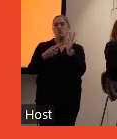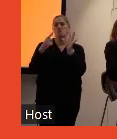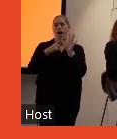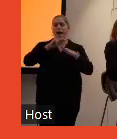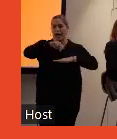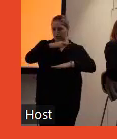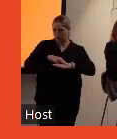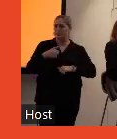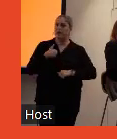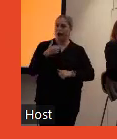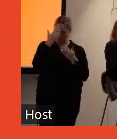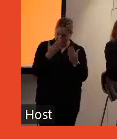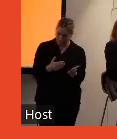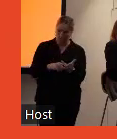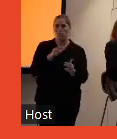present.